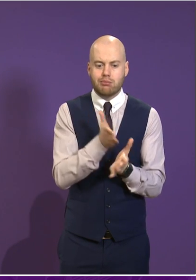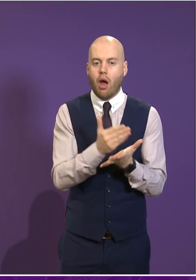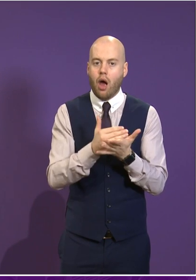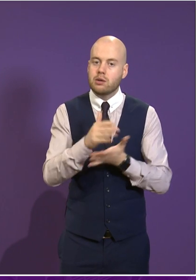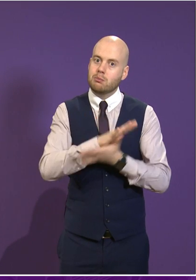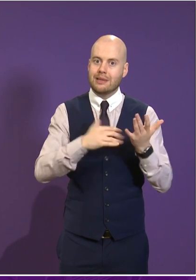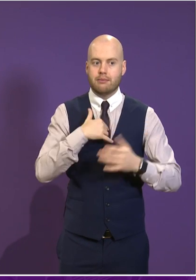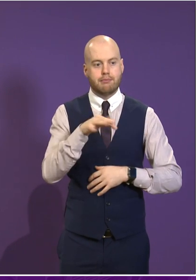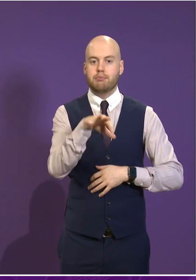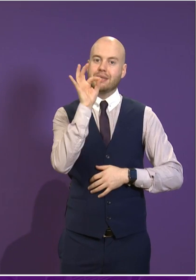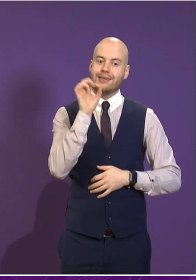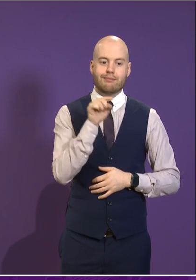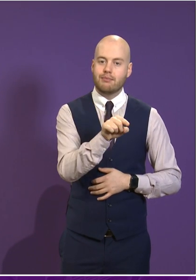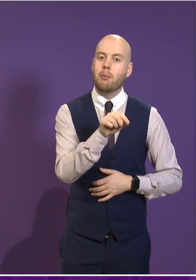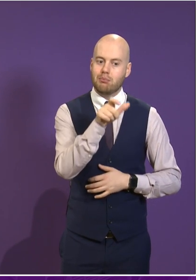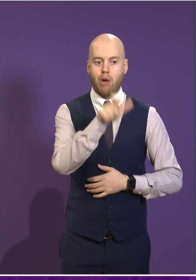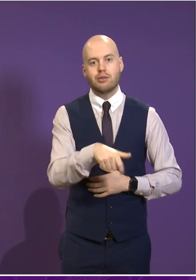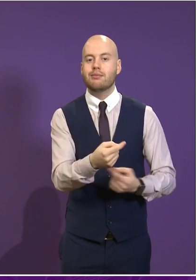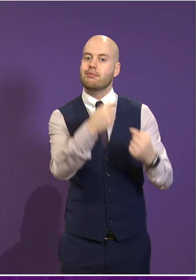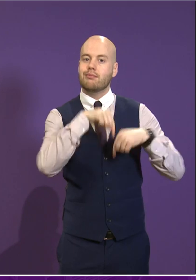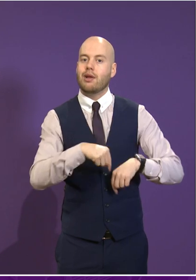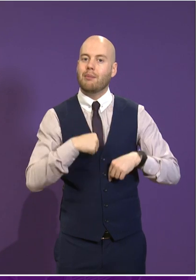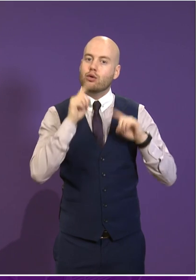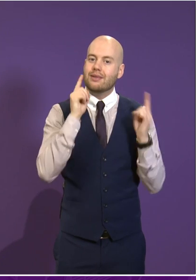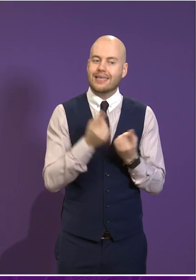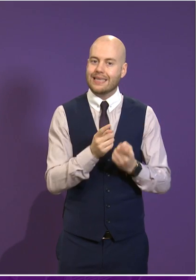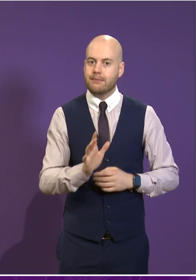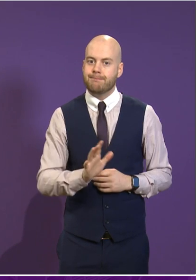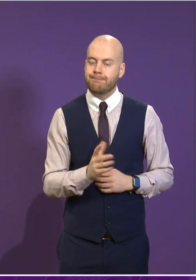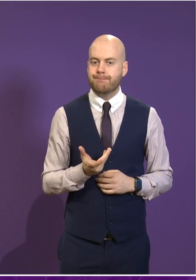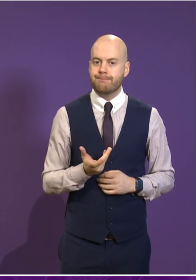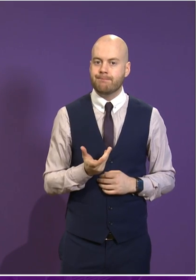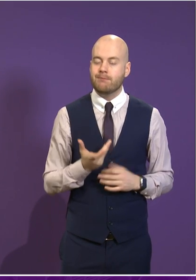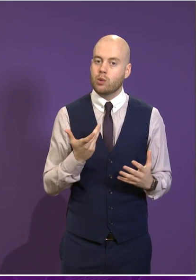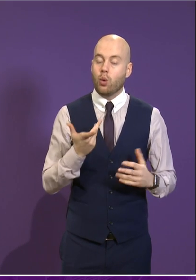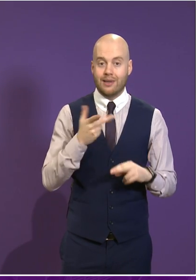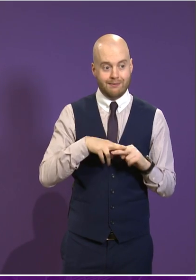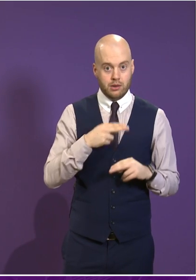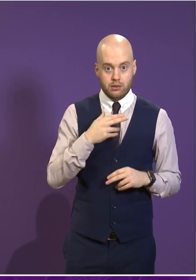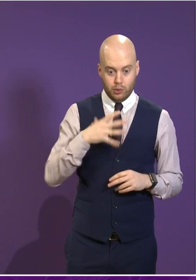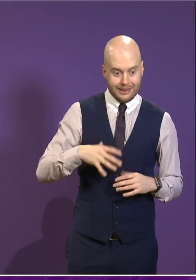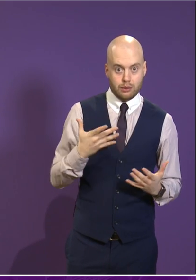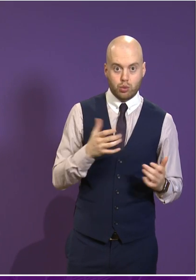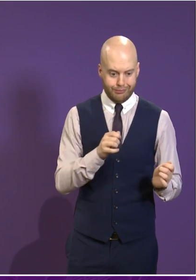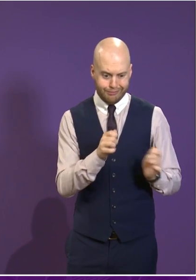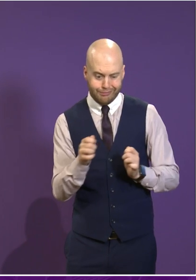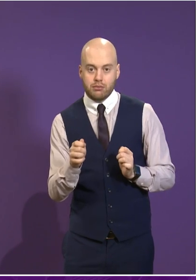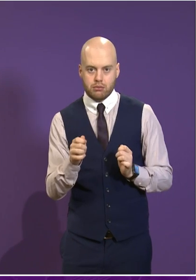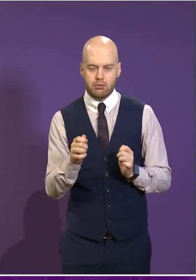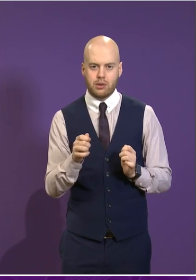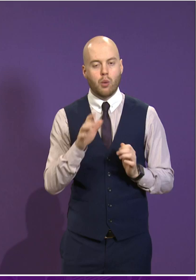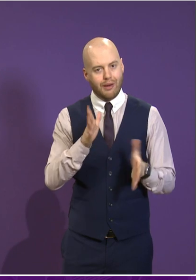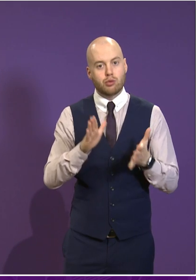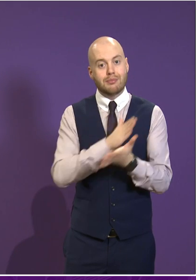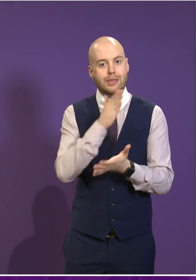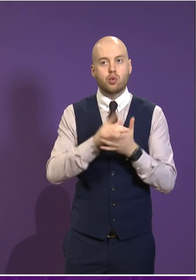most. But if you're going to operate a contextualised admission system that looks at the whole student and understands the context in which they got the